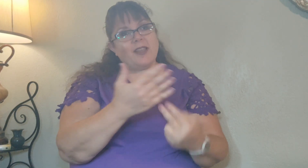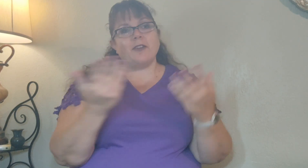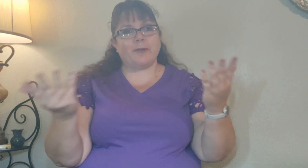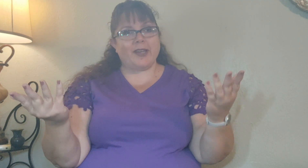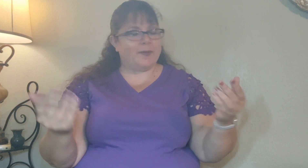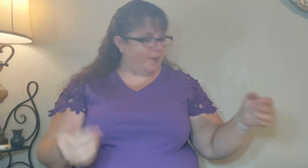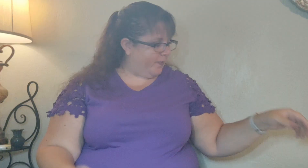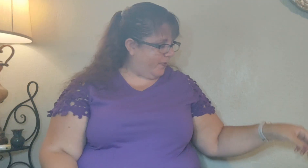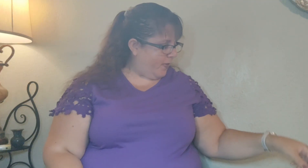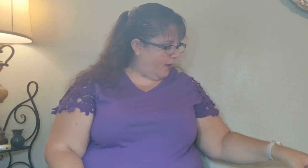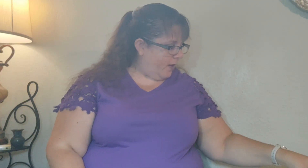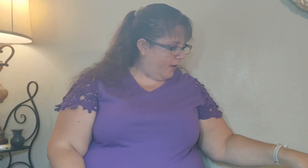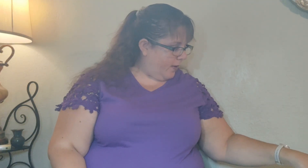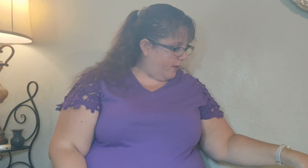Either way.